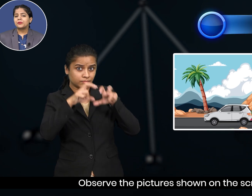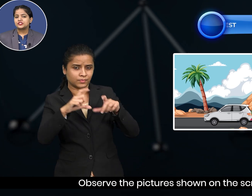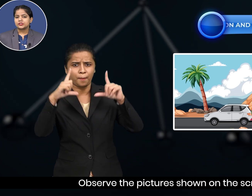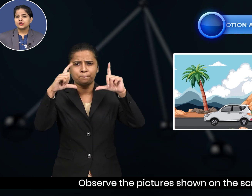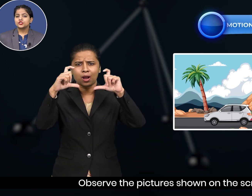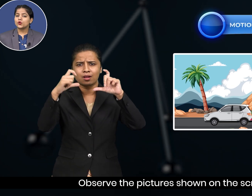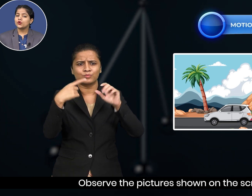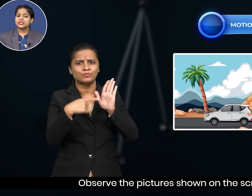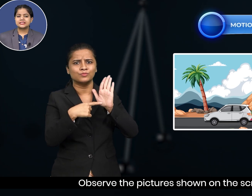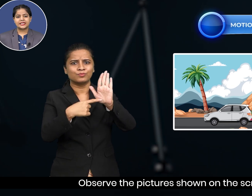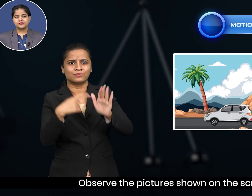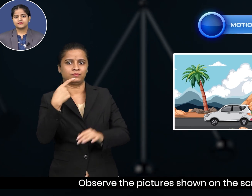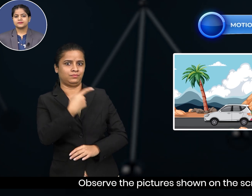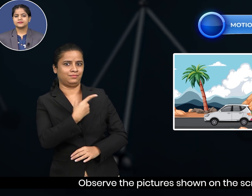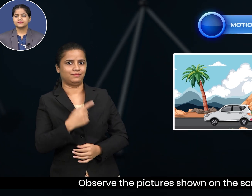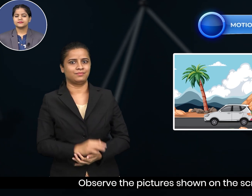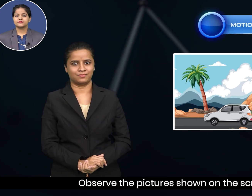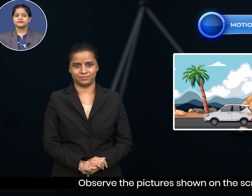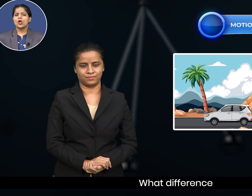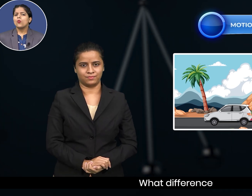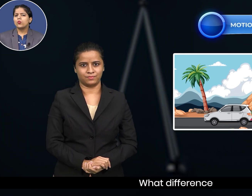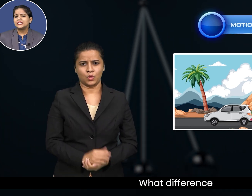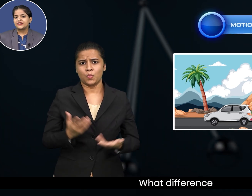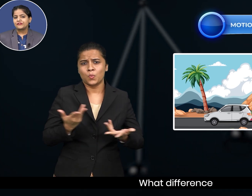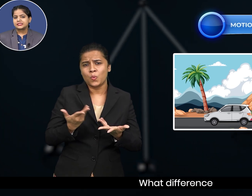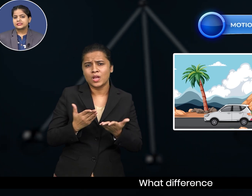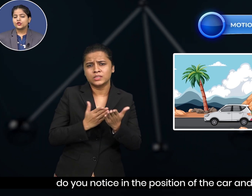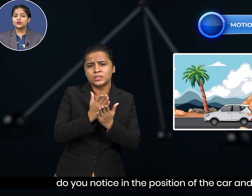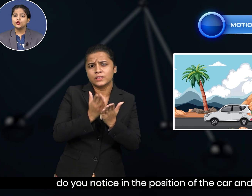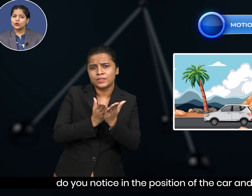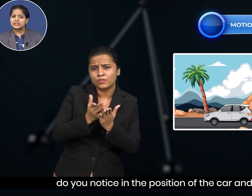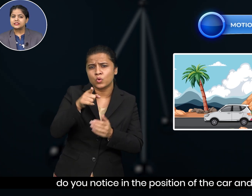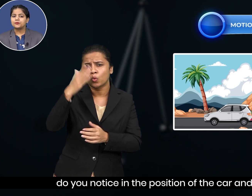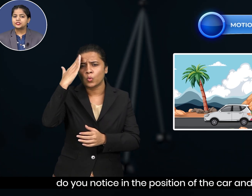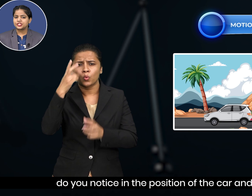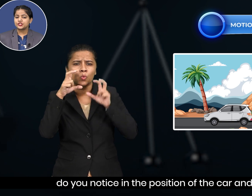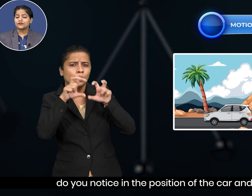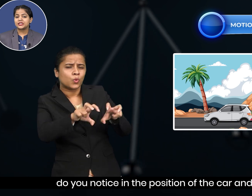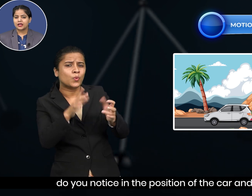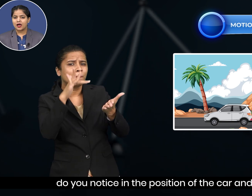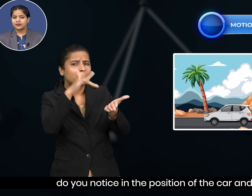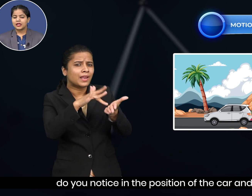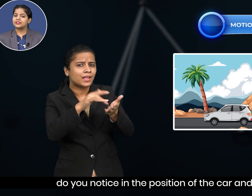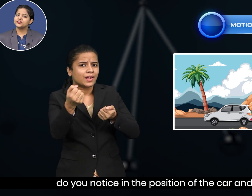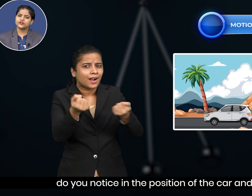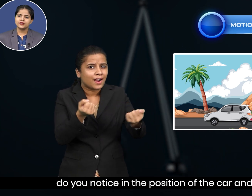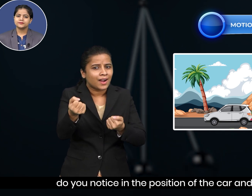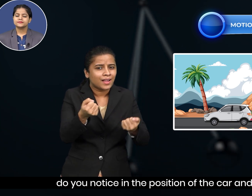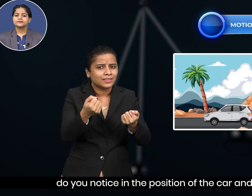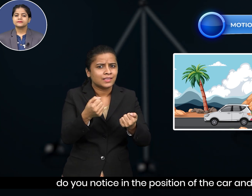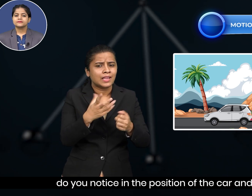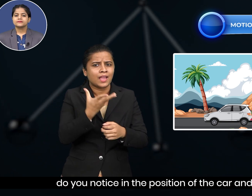Observe the picture shown on the screen. What difference do you notice in the position of the car and the